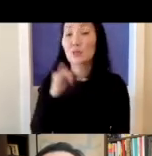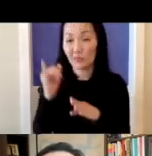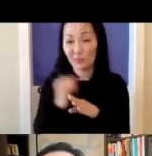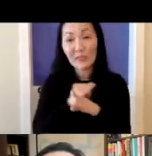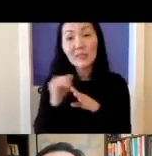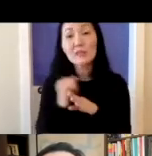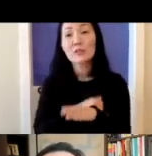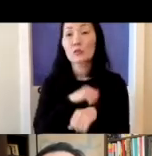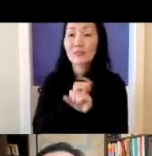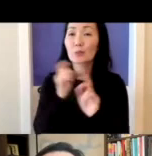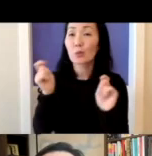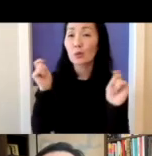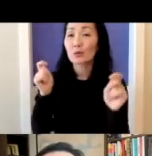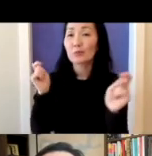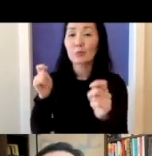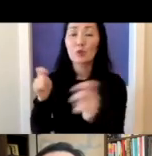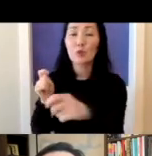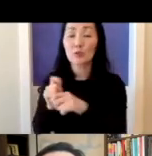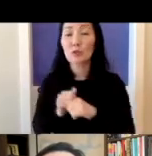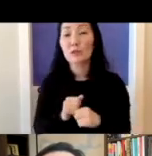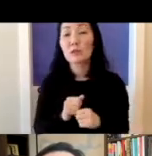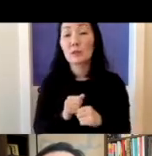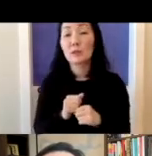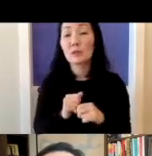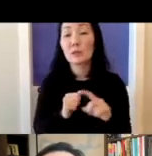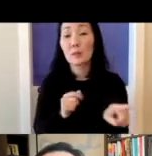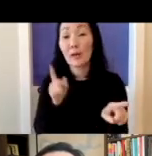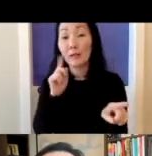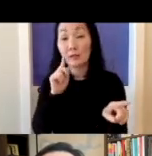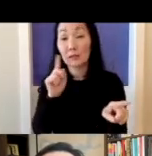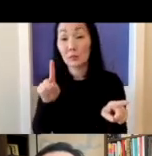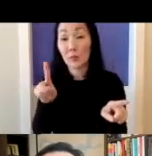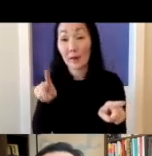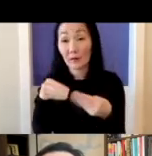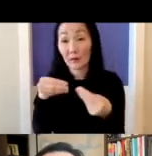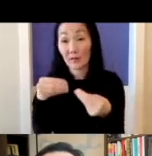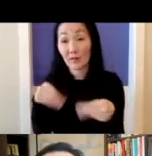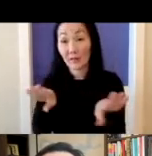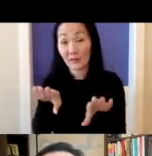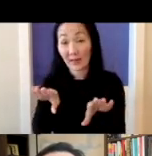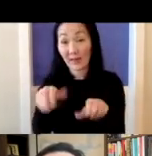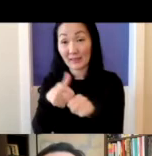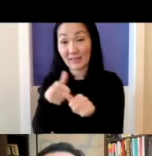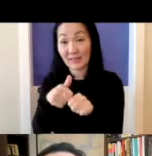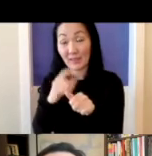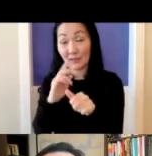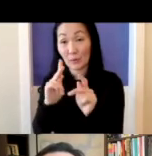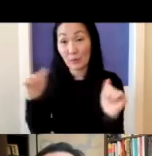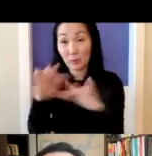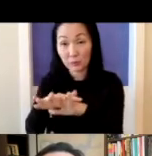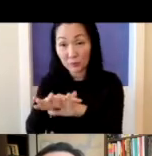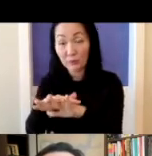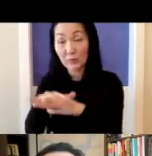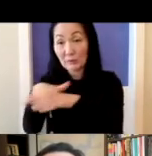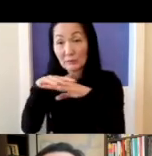changing. But I think that within where the land is in terms of where our jobs are, it's also the fact that we are a city